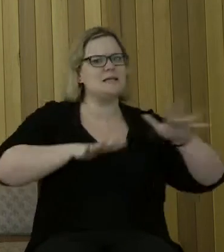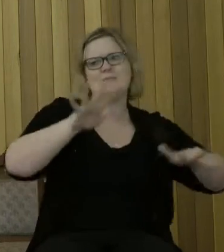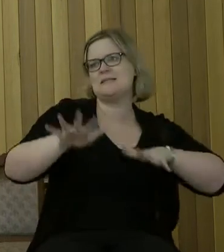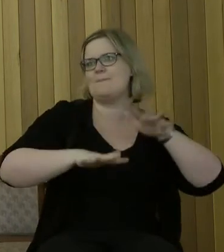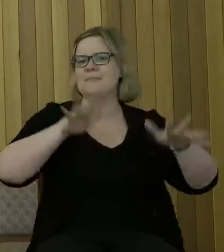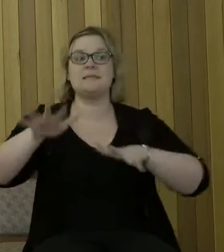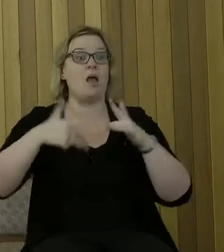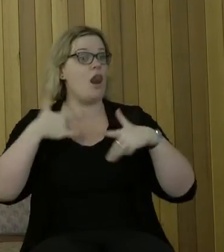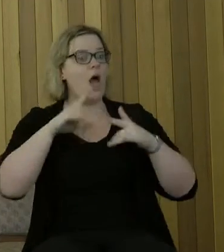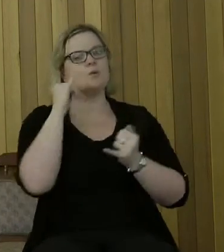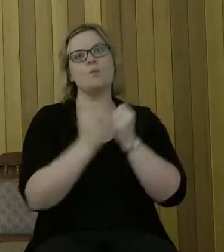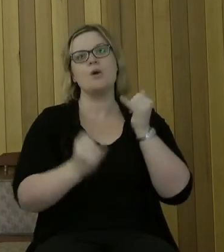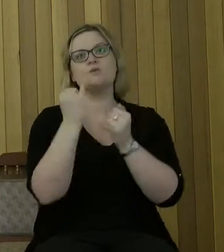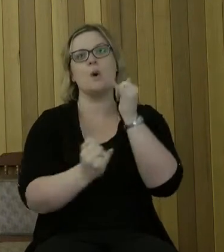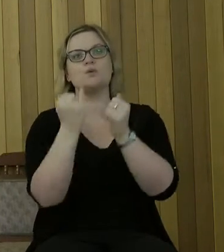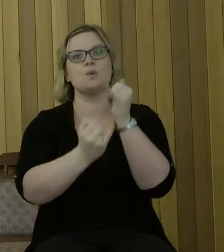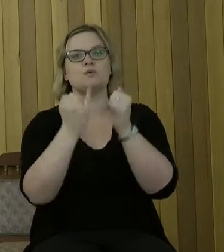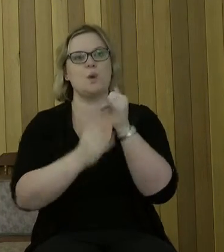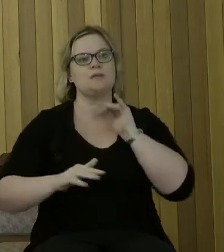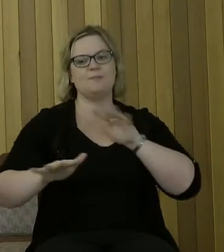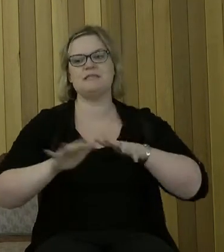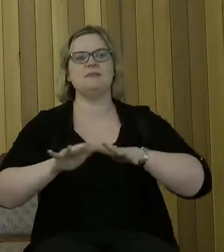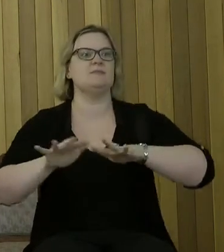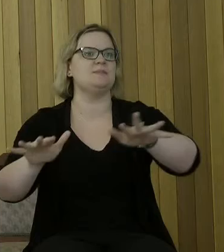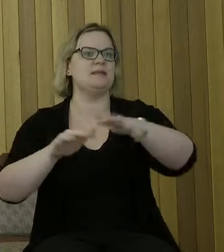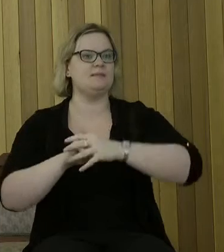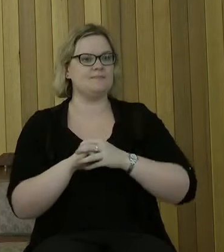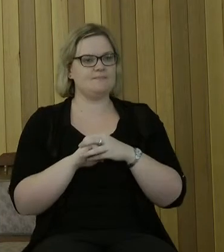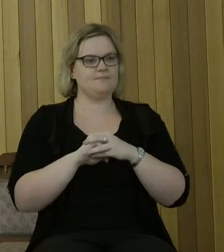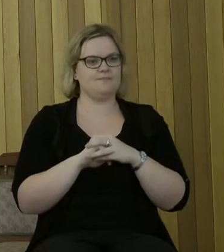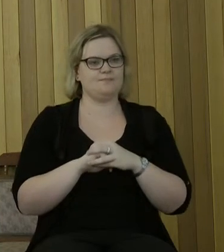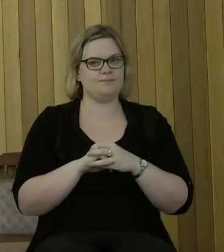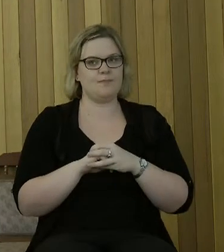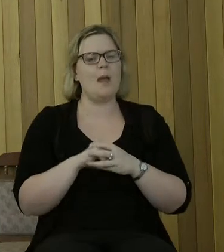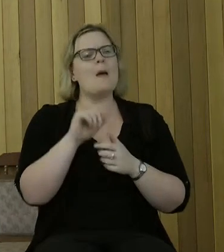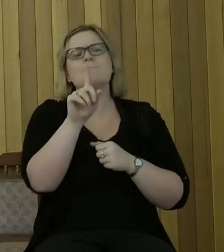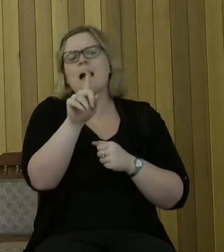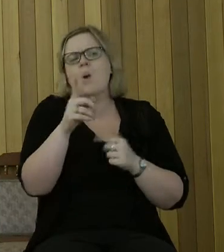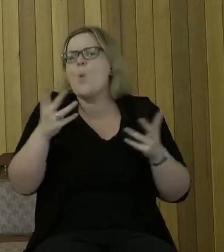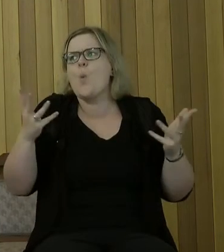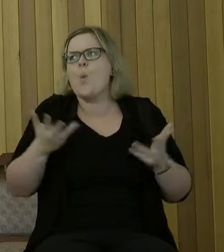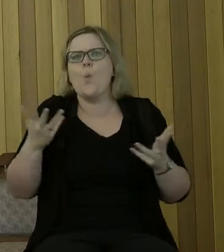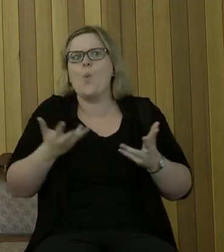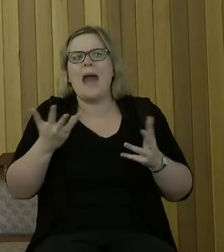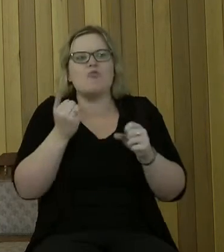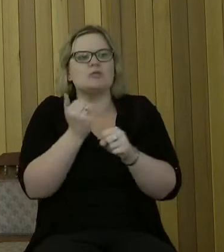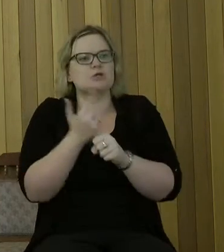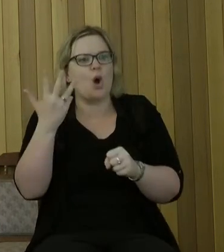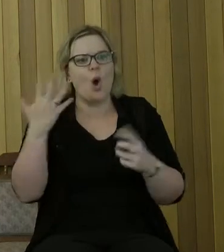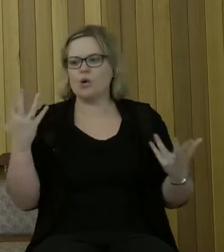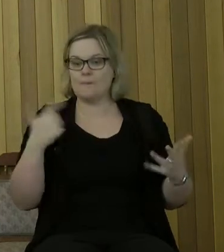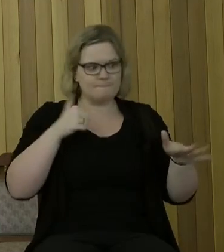getting busy and busy and busy. But where is God